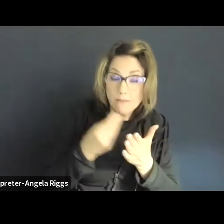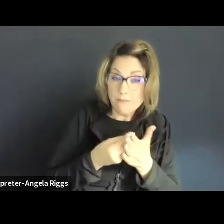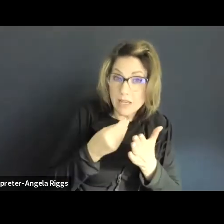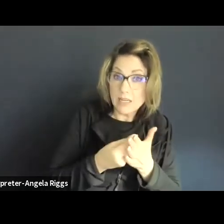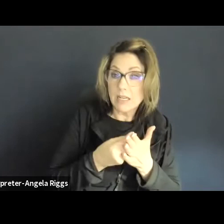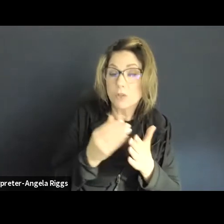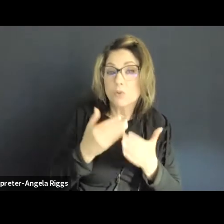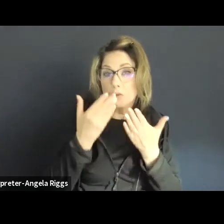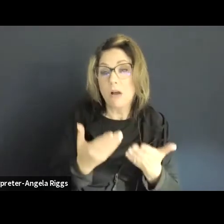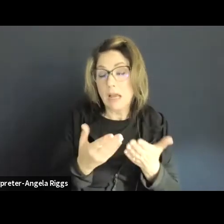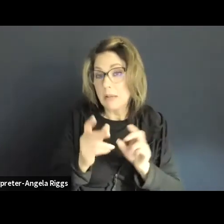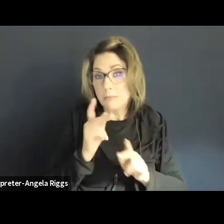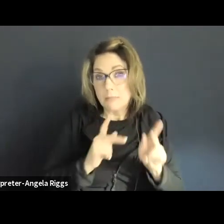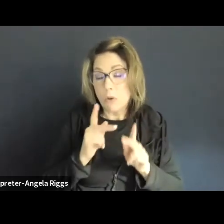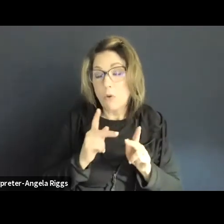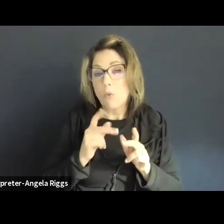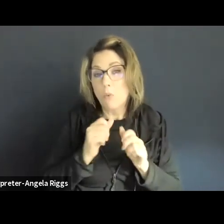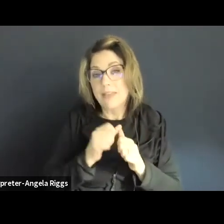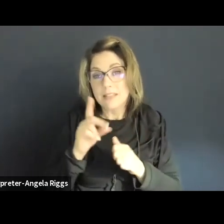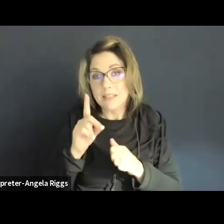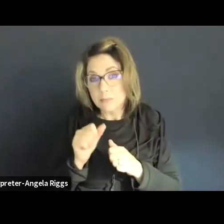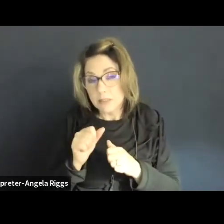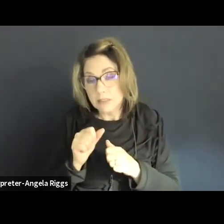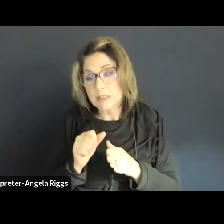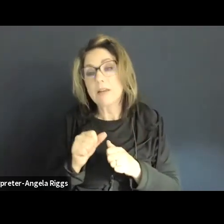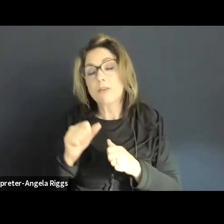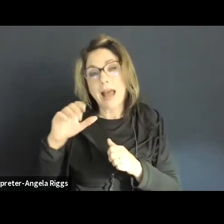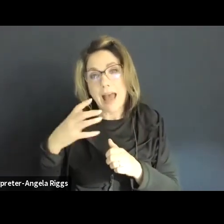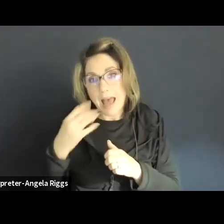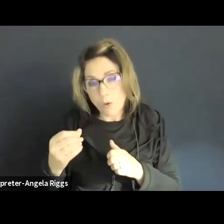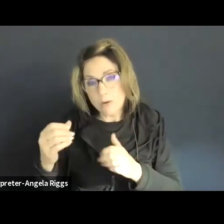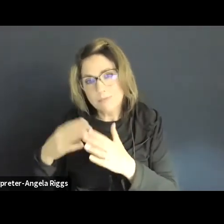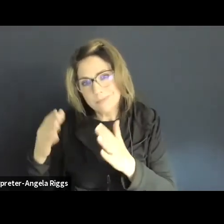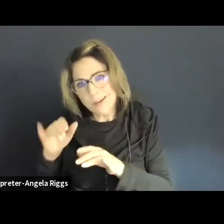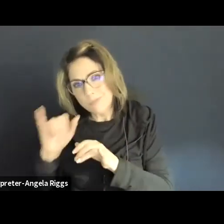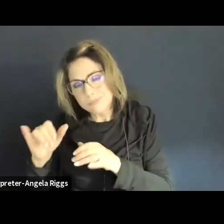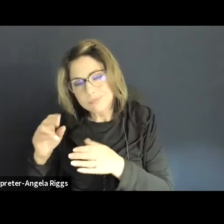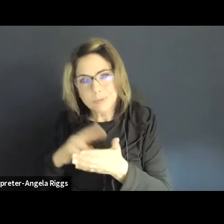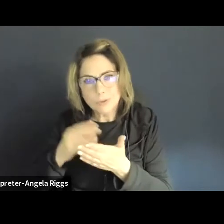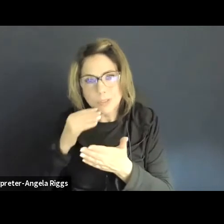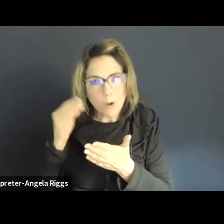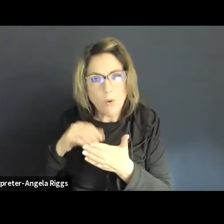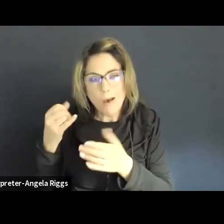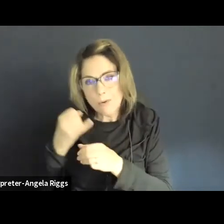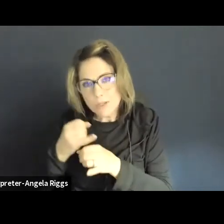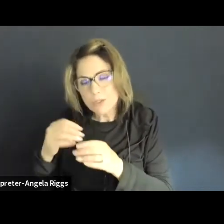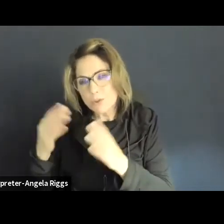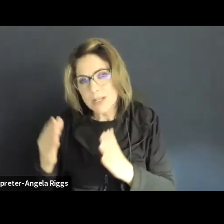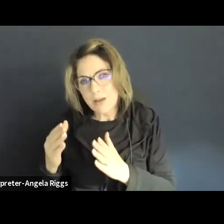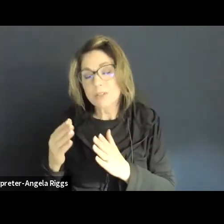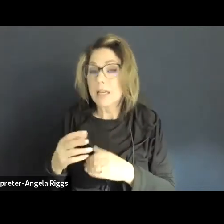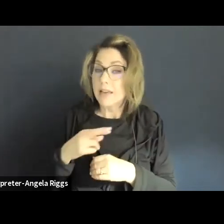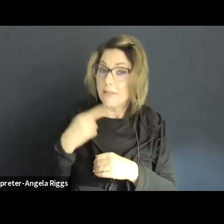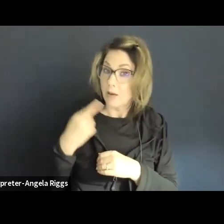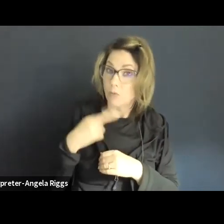non-elderly persons with disabilities transitioning out of institutional and other segregated settings, at risk of